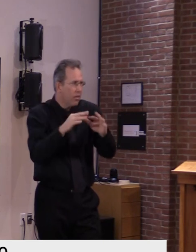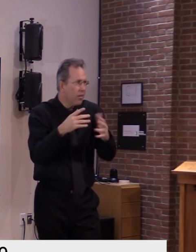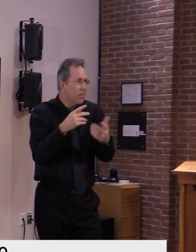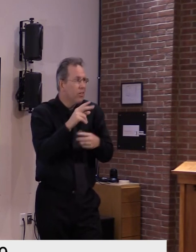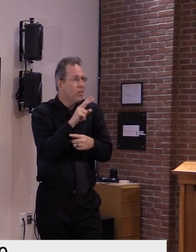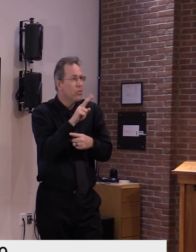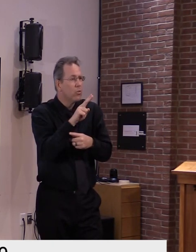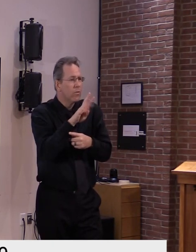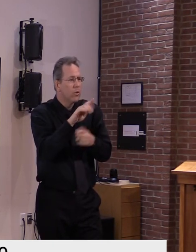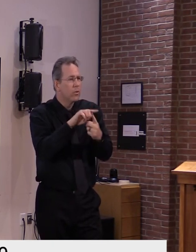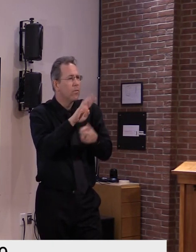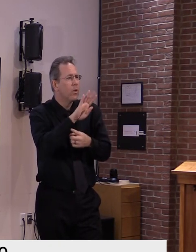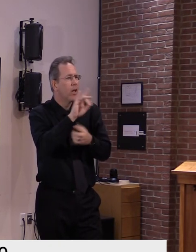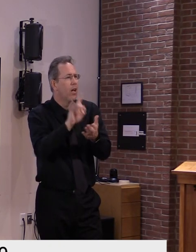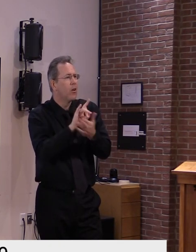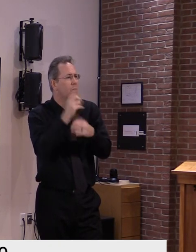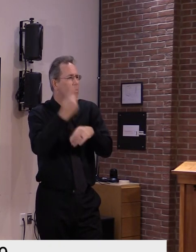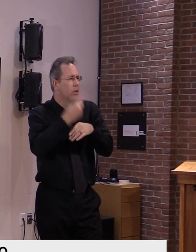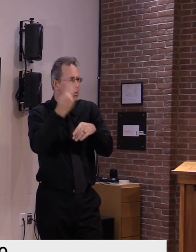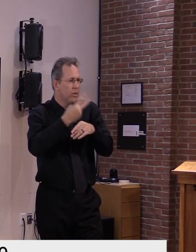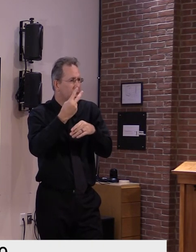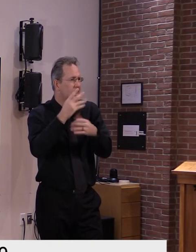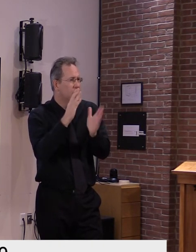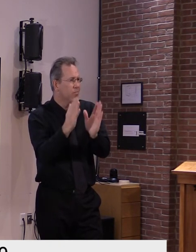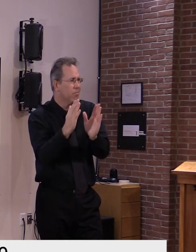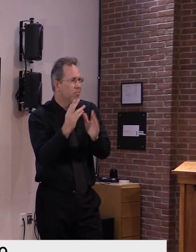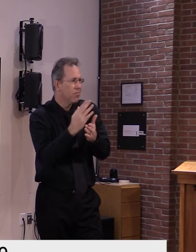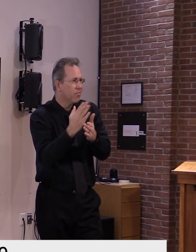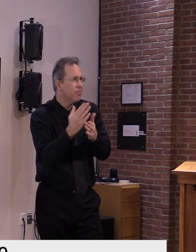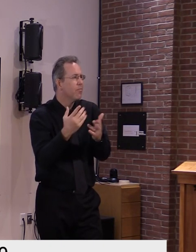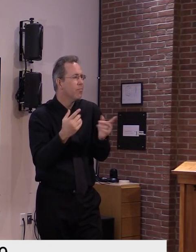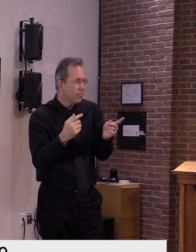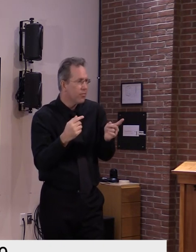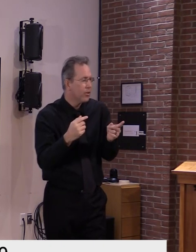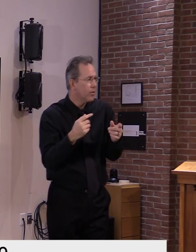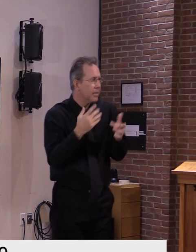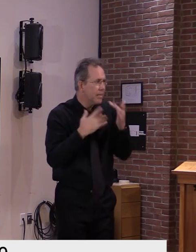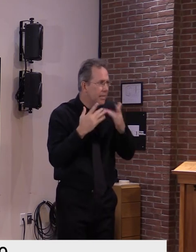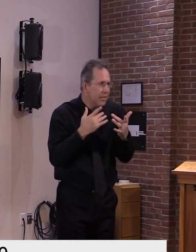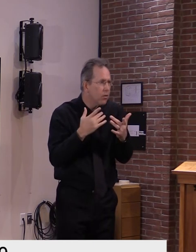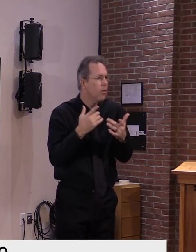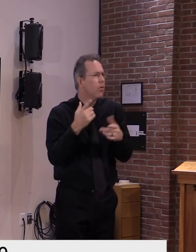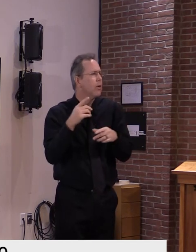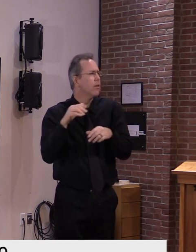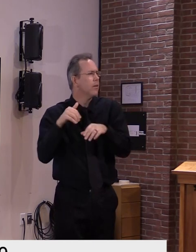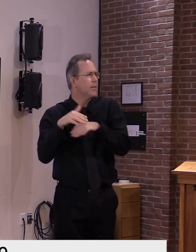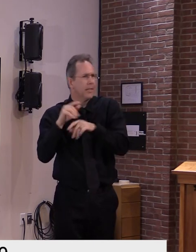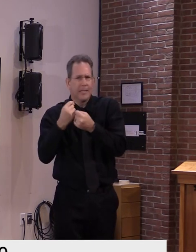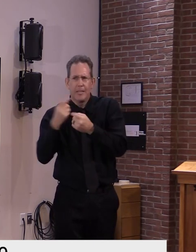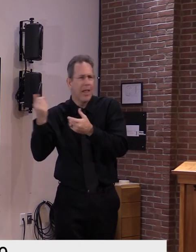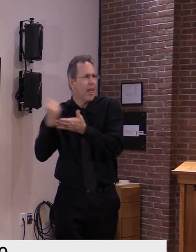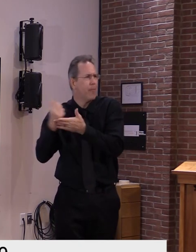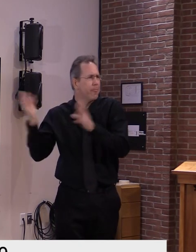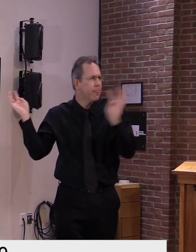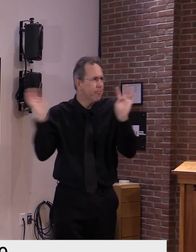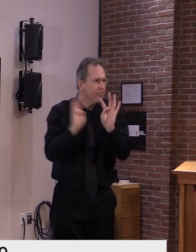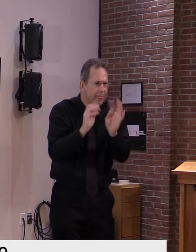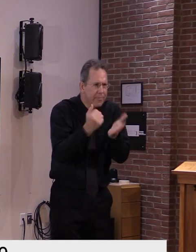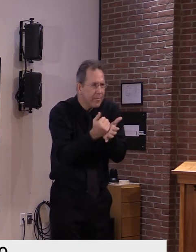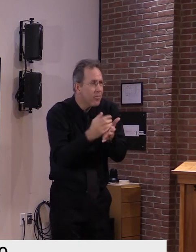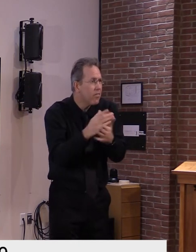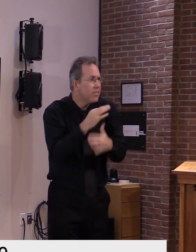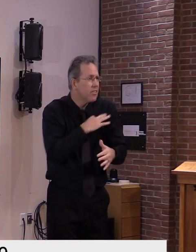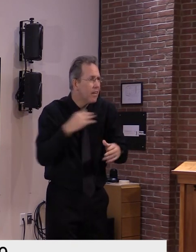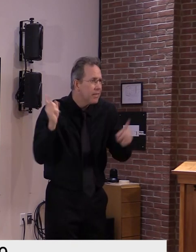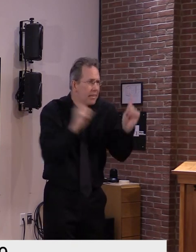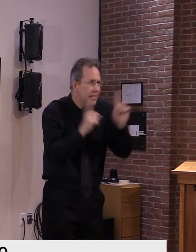Monica Hutt, the commissioner, Commissioner Hutt, has been working with them to get staffing in there. There's also,